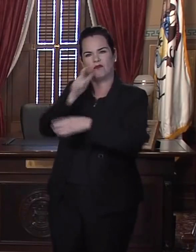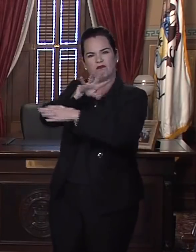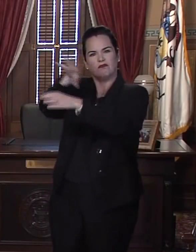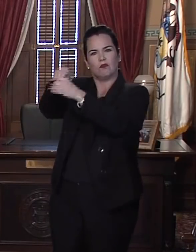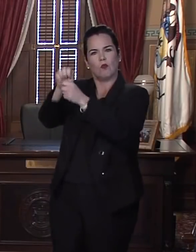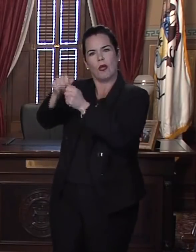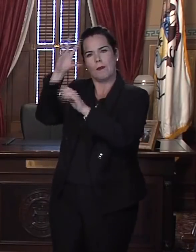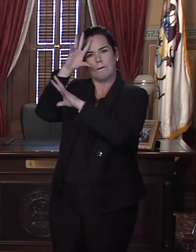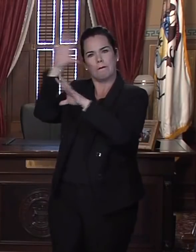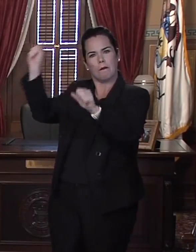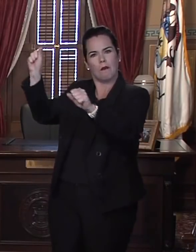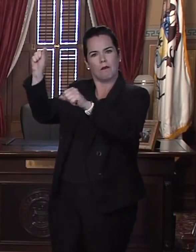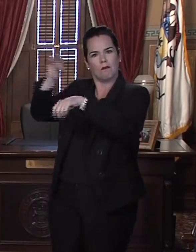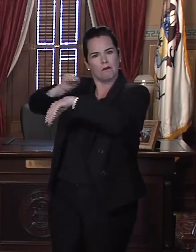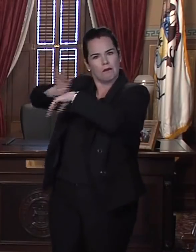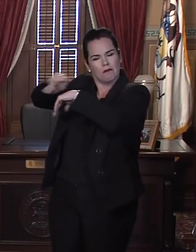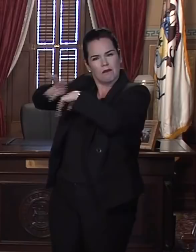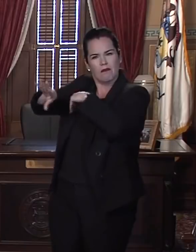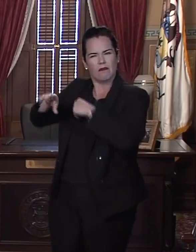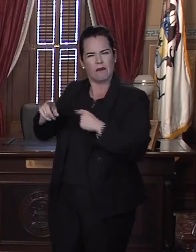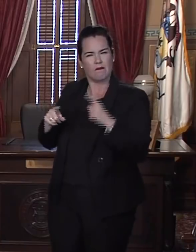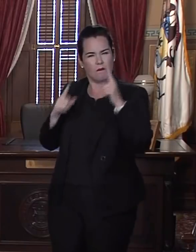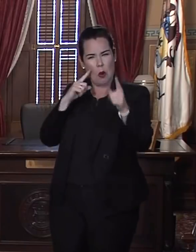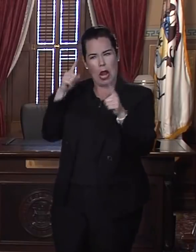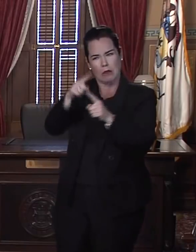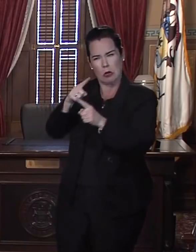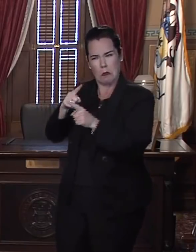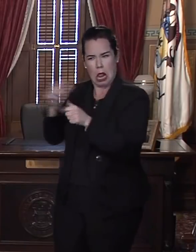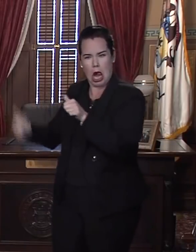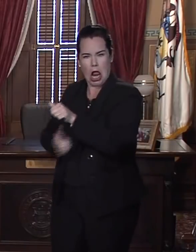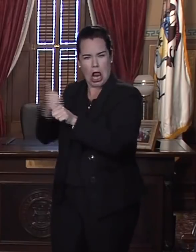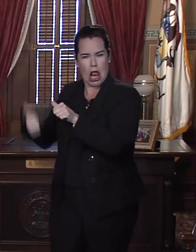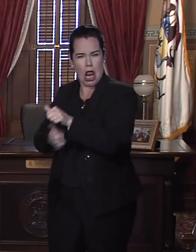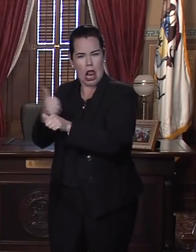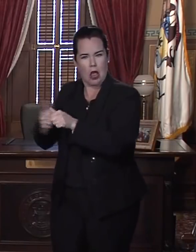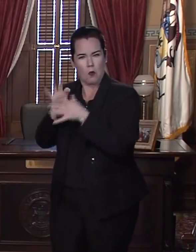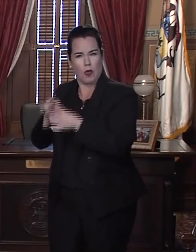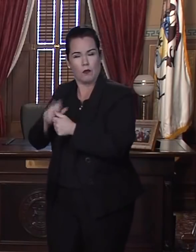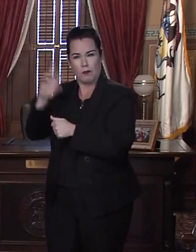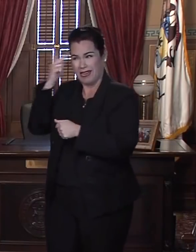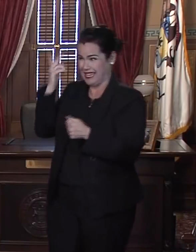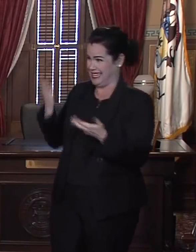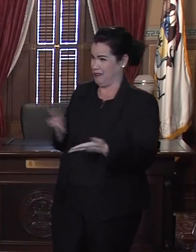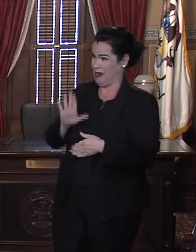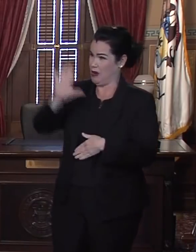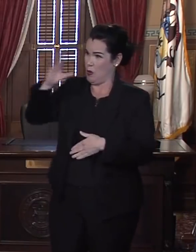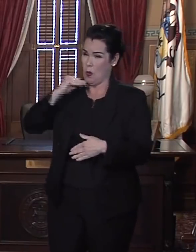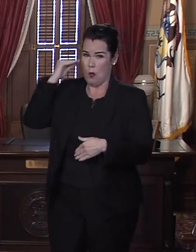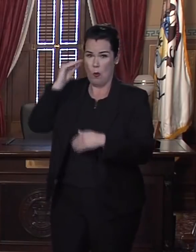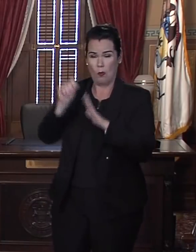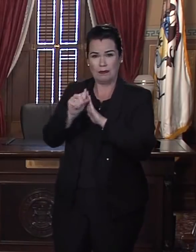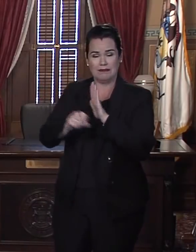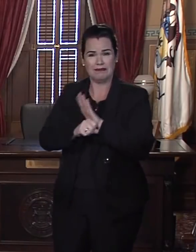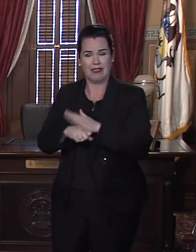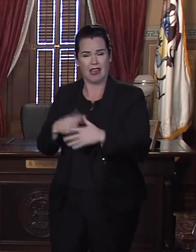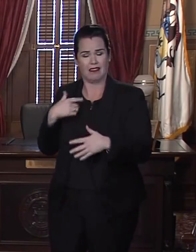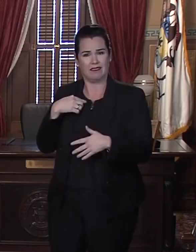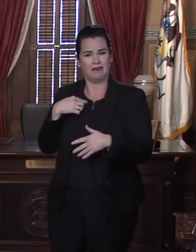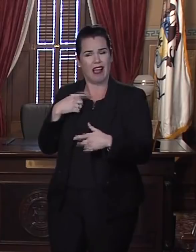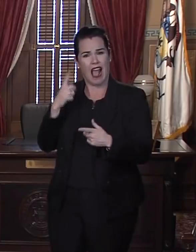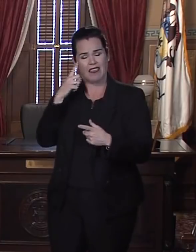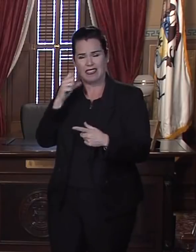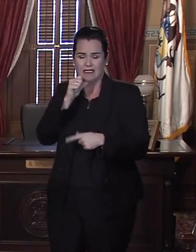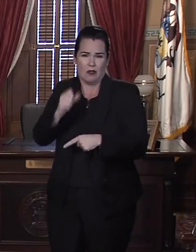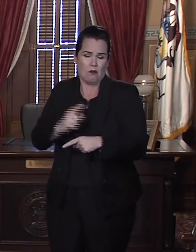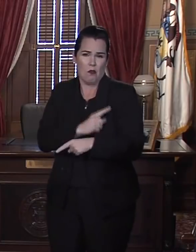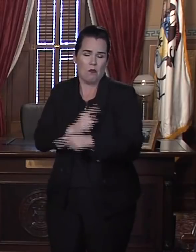be waging political attacks on any governor, but obviously on me here at home. I think that they should